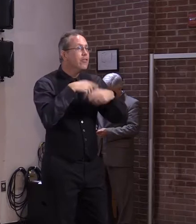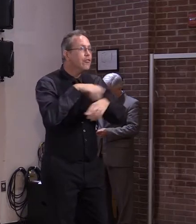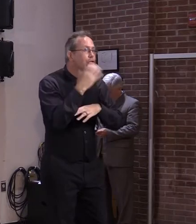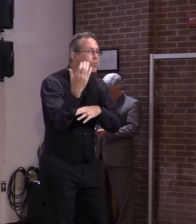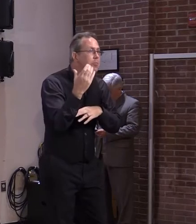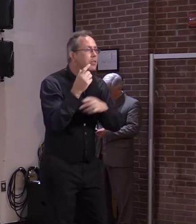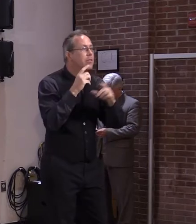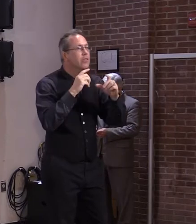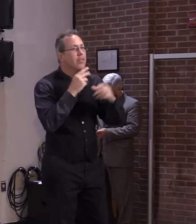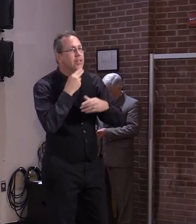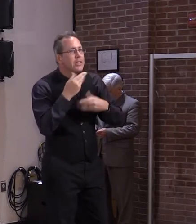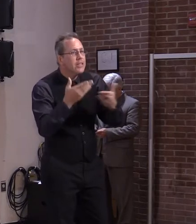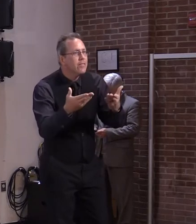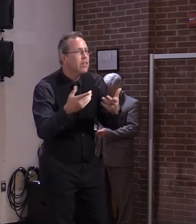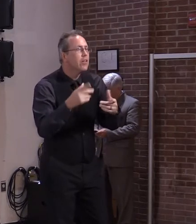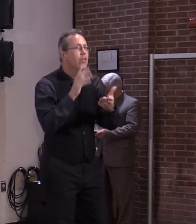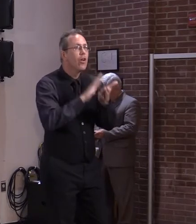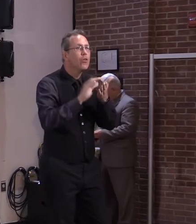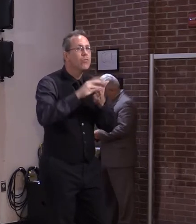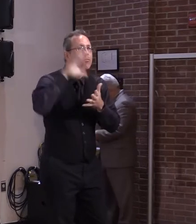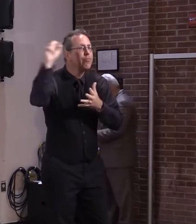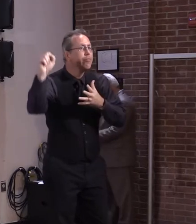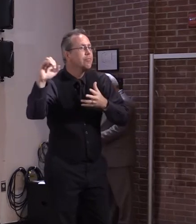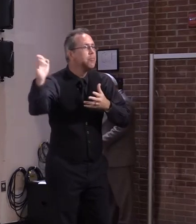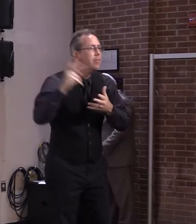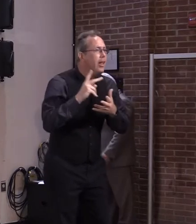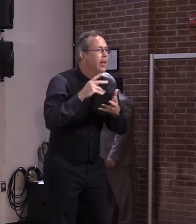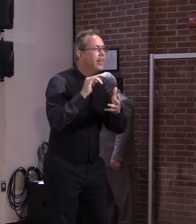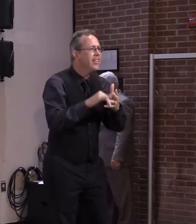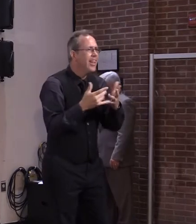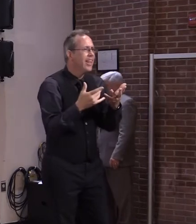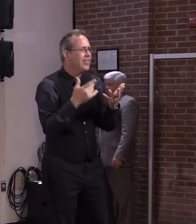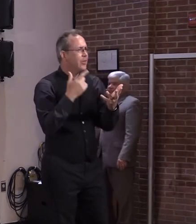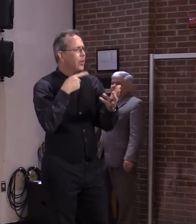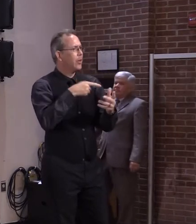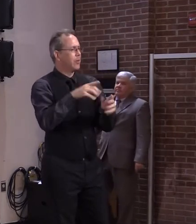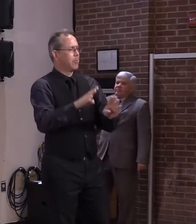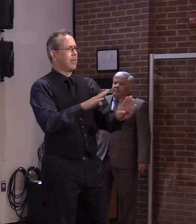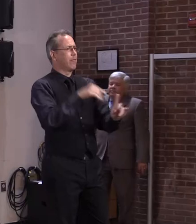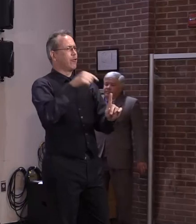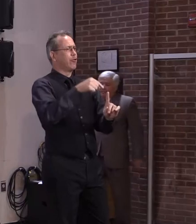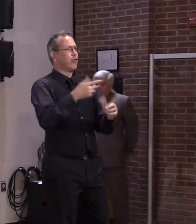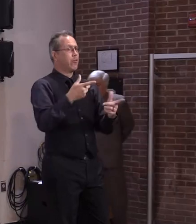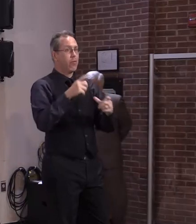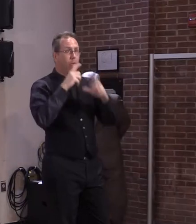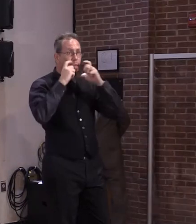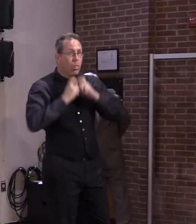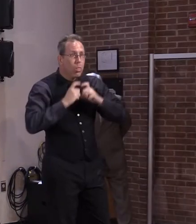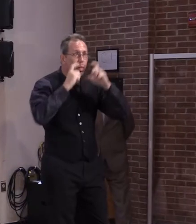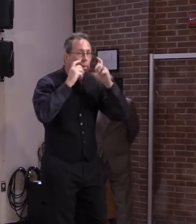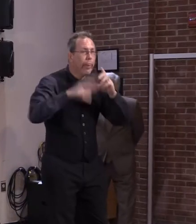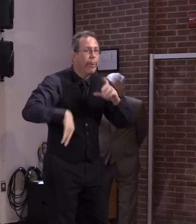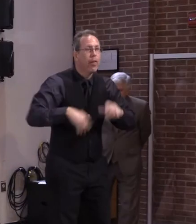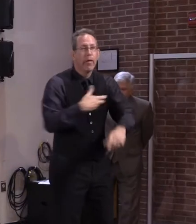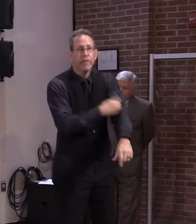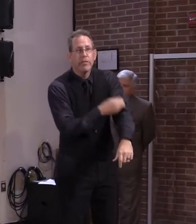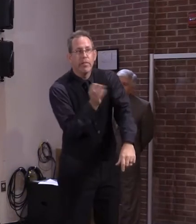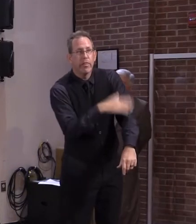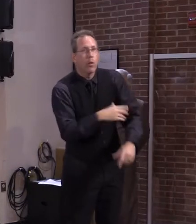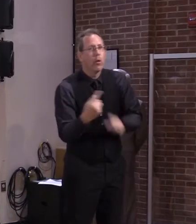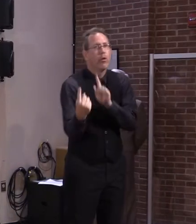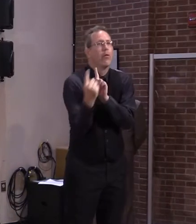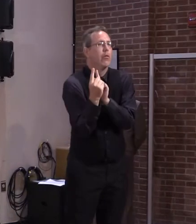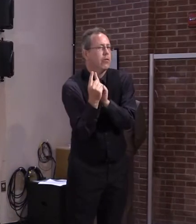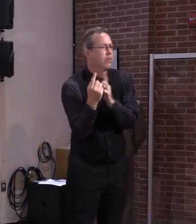So really, you want to see all of those measurements. You want to have all those measurements moving in the same direction, you know, whether that's good or bad or